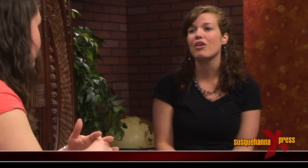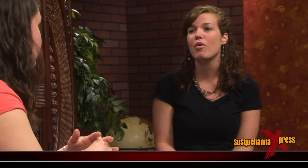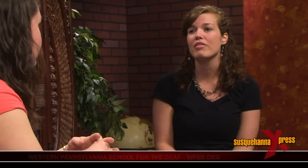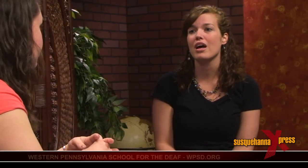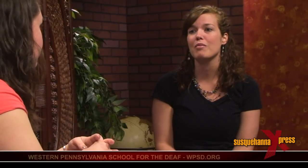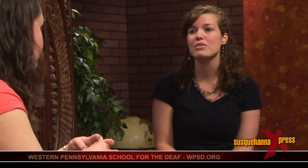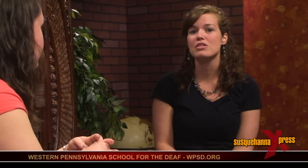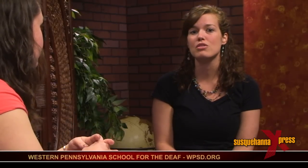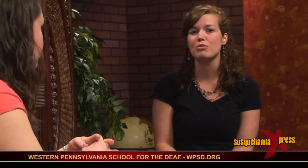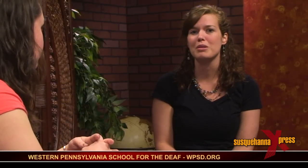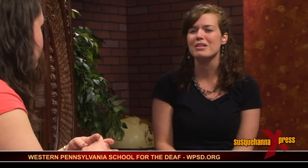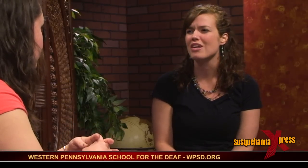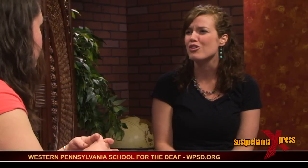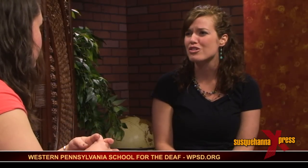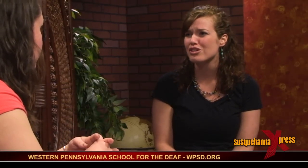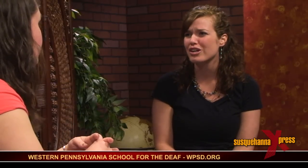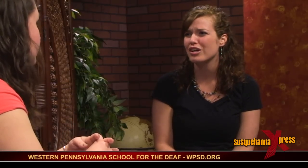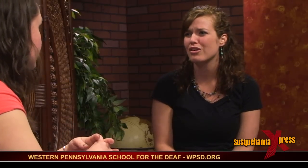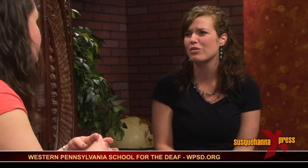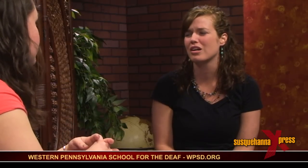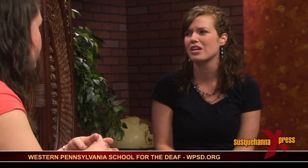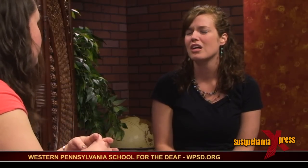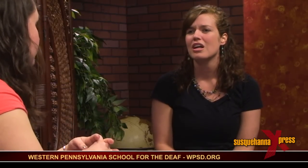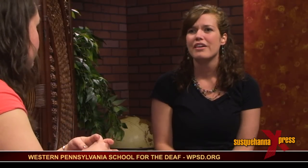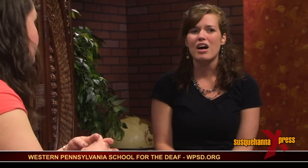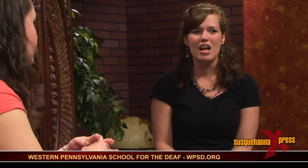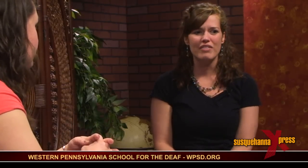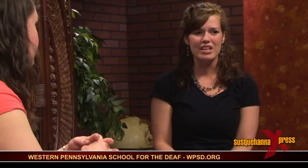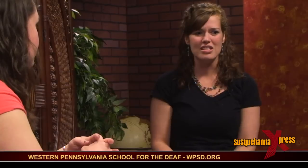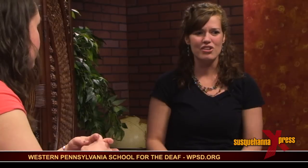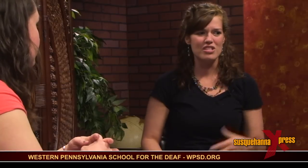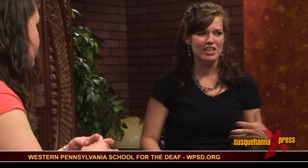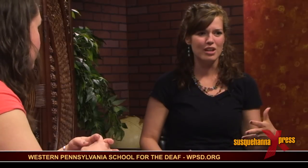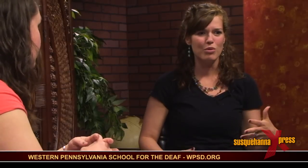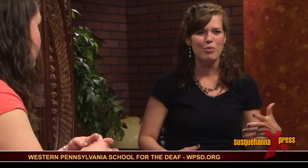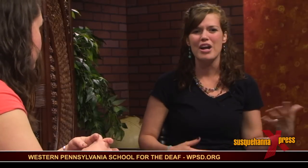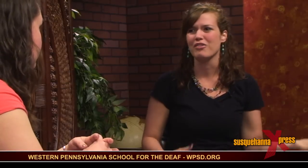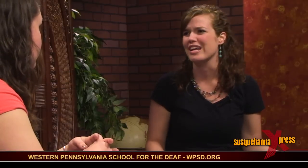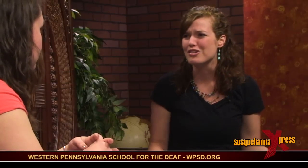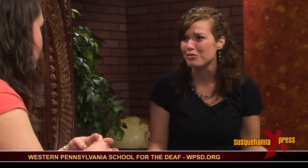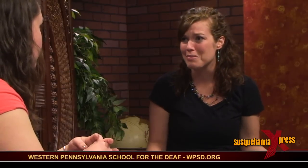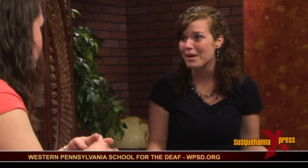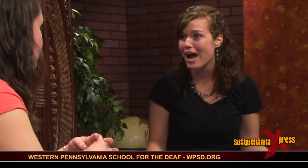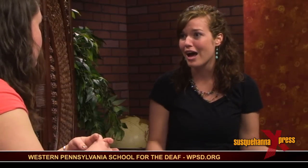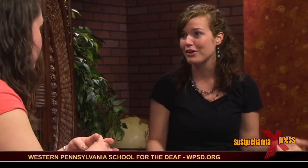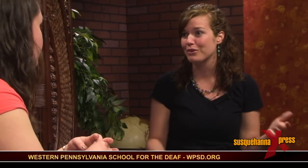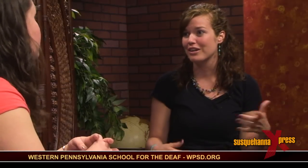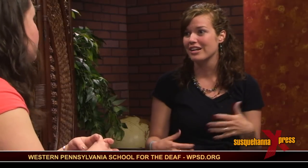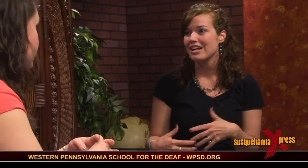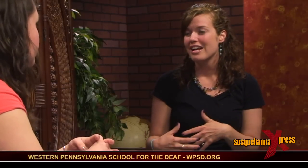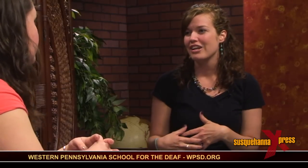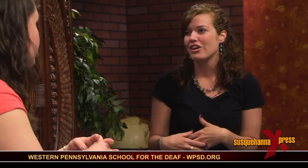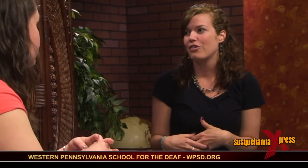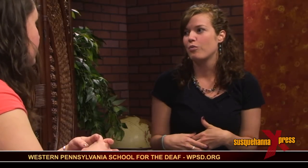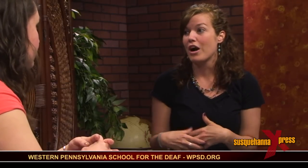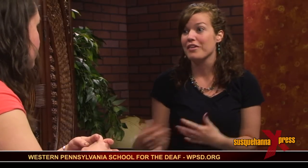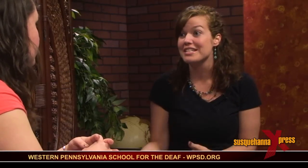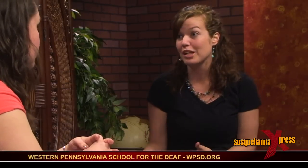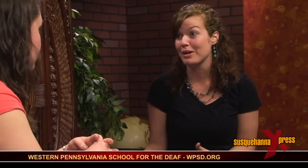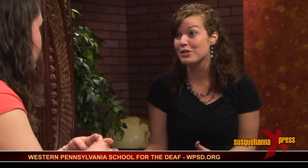want them to be misunderstood or not have the kids understand, like, well, why aren't they answering me back? Or, you know, why are they stealing my